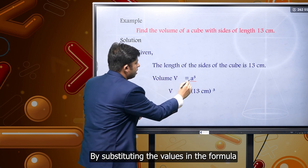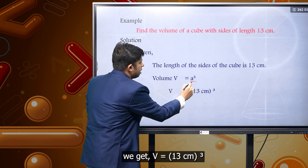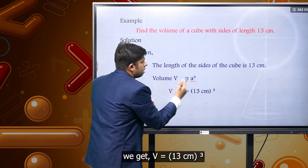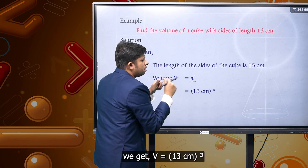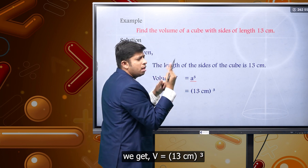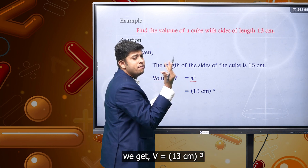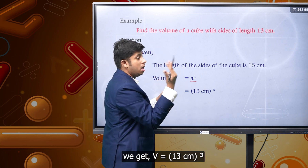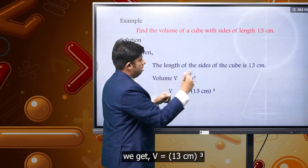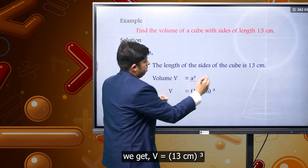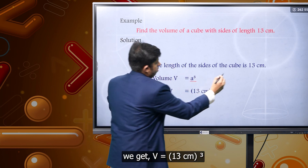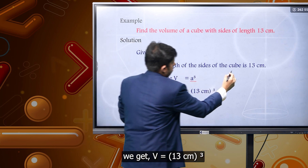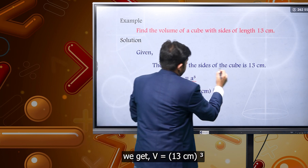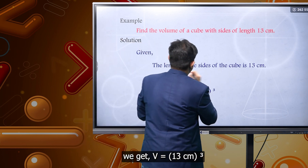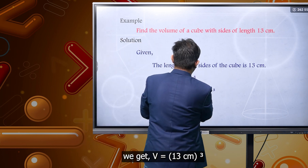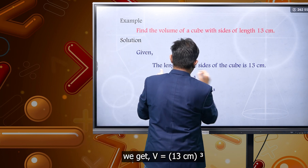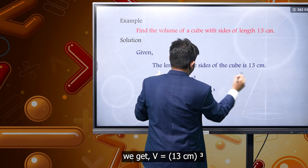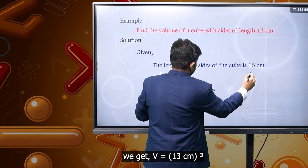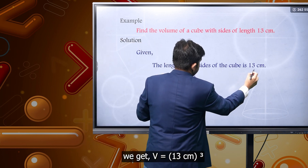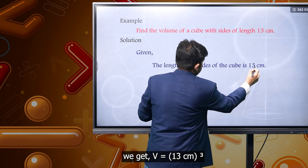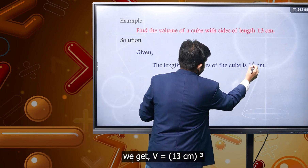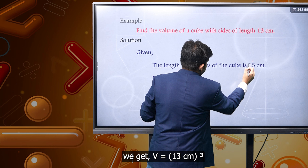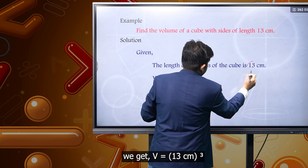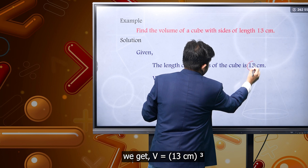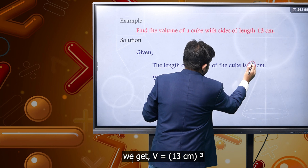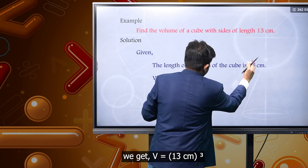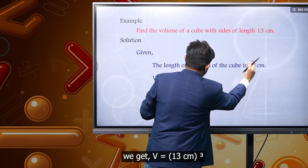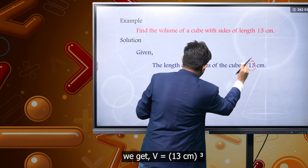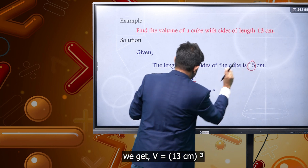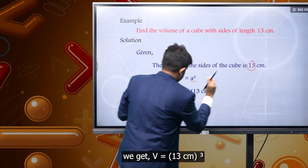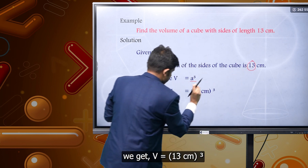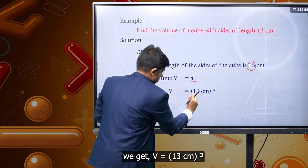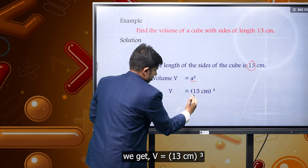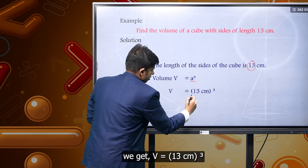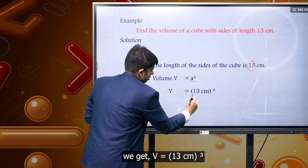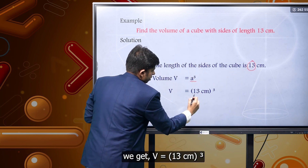we get V is equal to 13 cm whole cube.